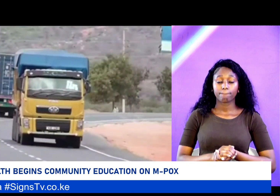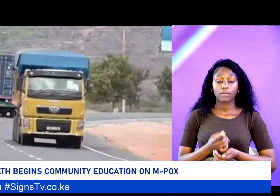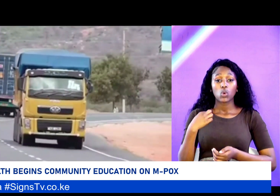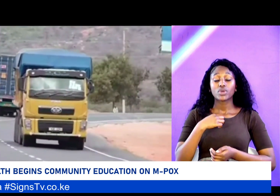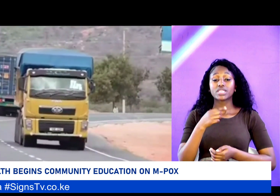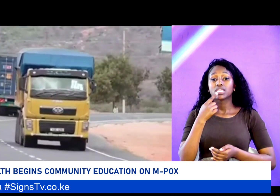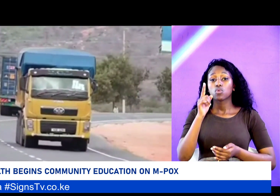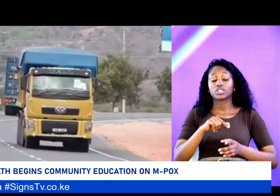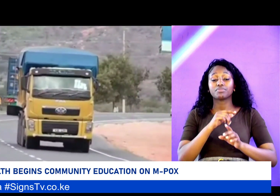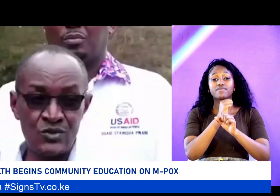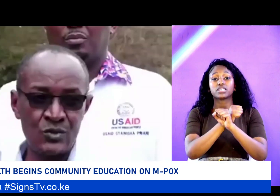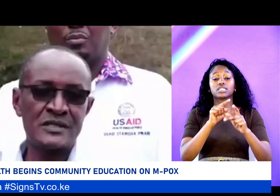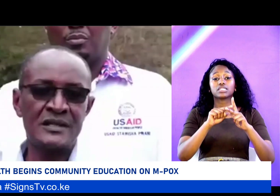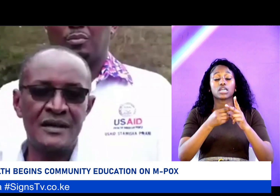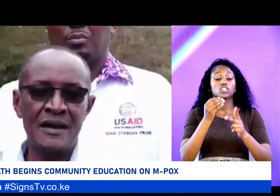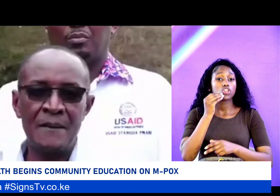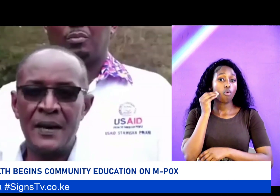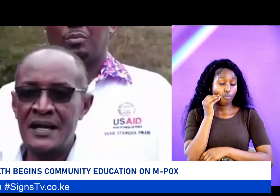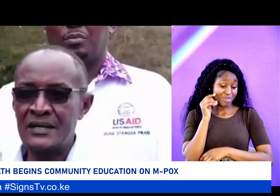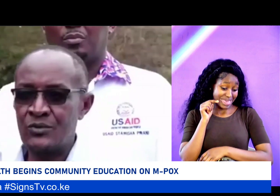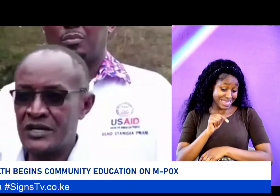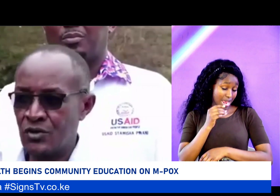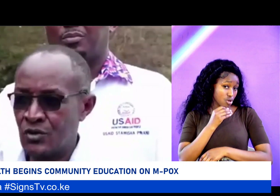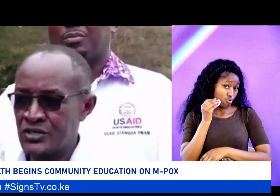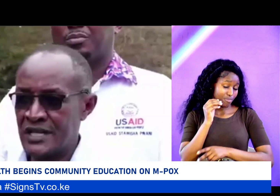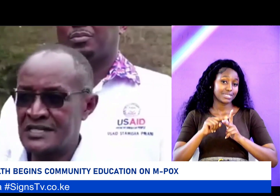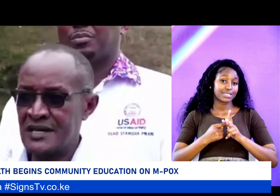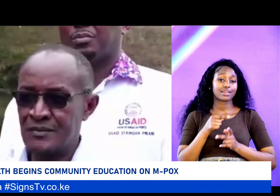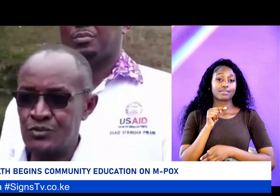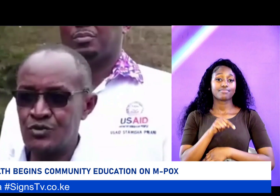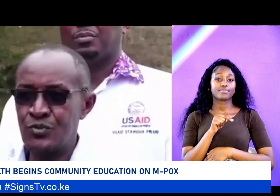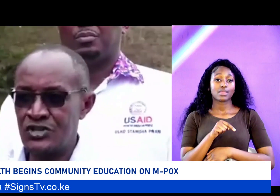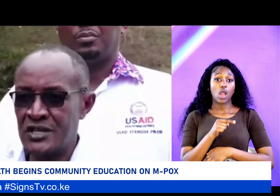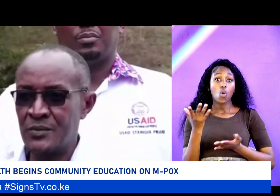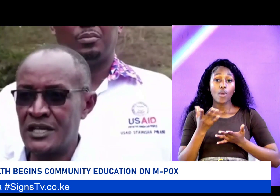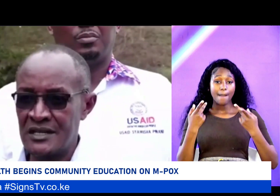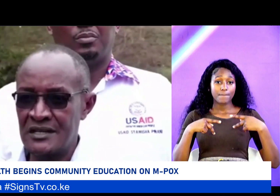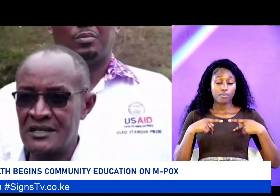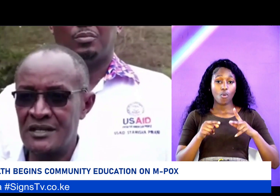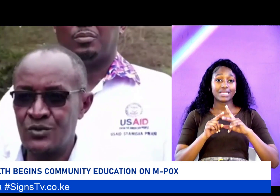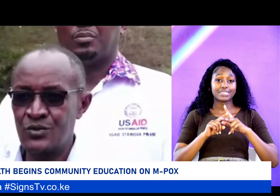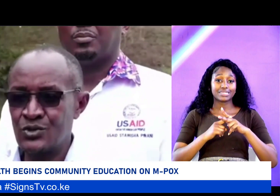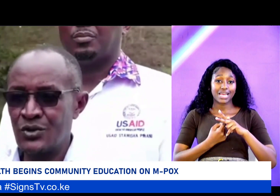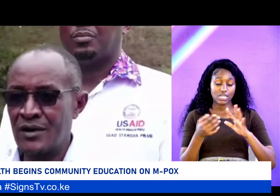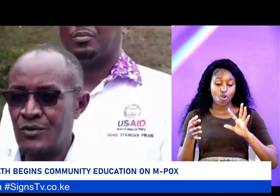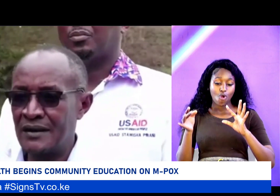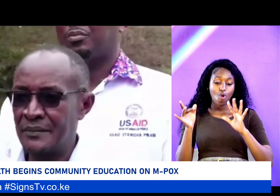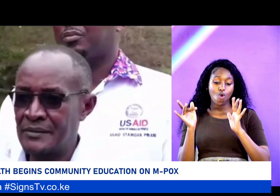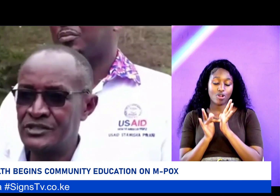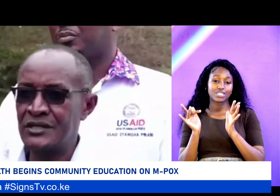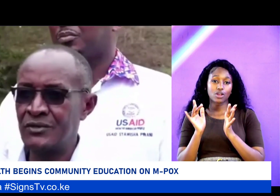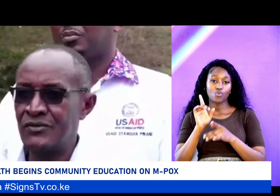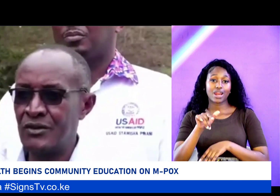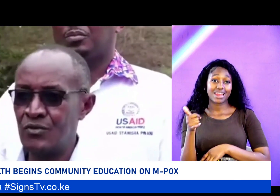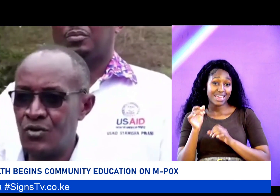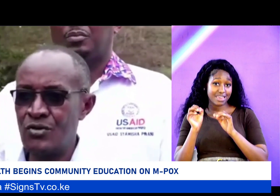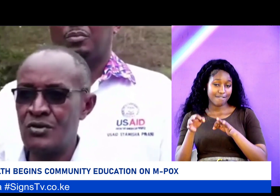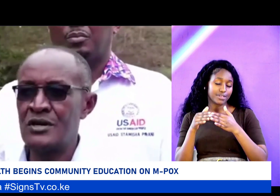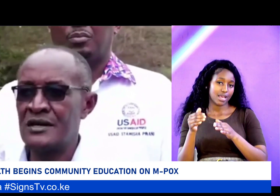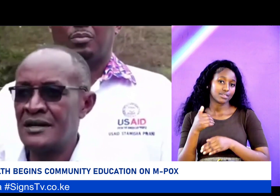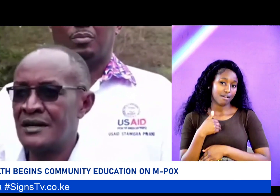tunasema prevention starts at home, in the household. Mahali kuna hiyo conduct ya mtu mmoja na mwingine, kutoka